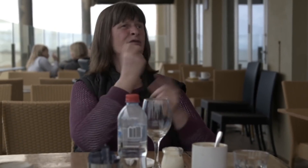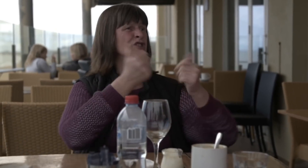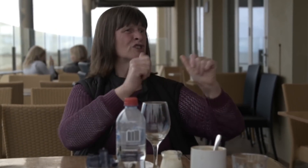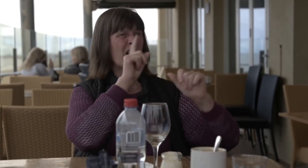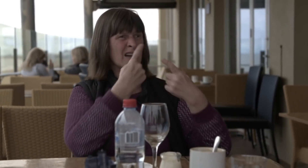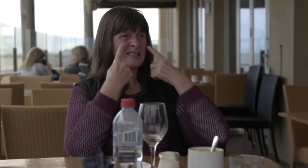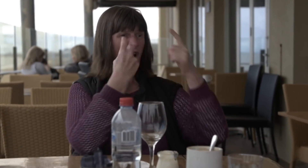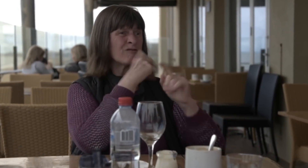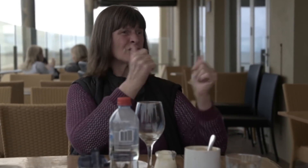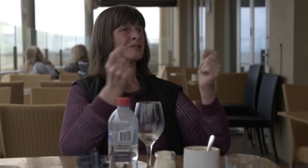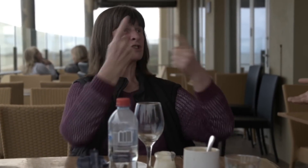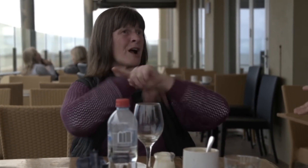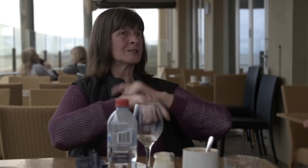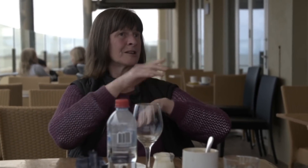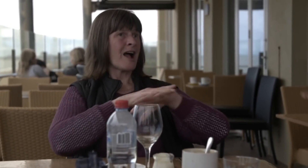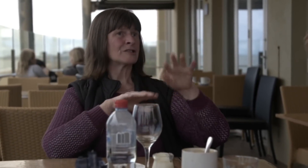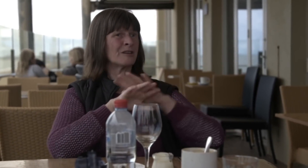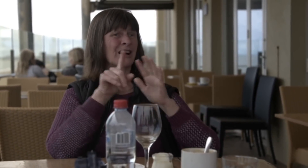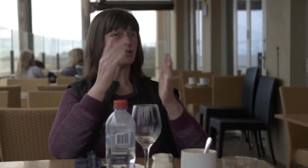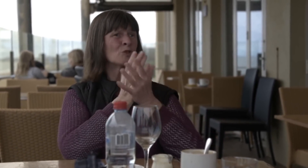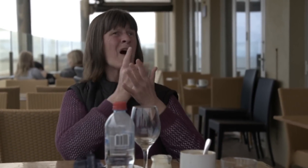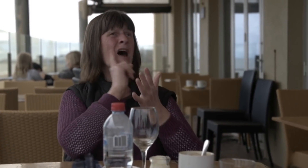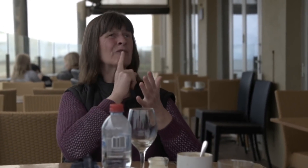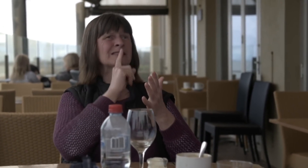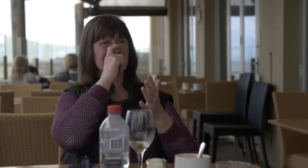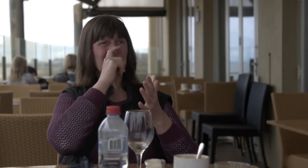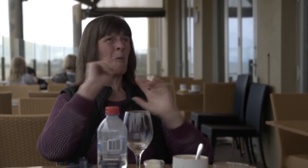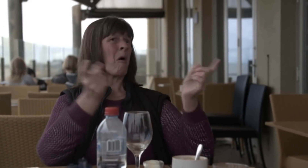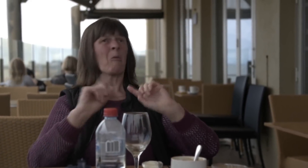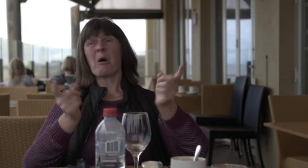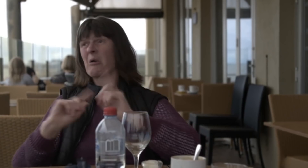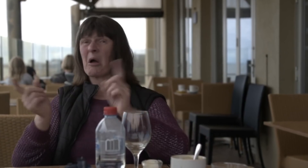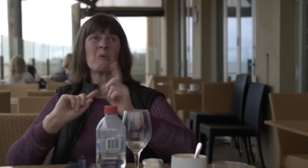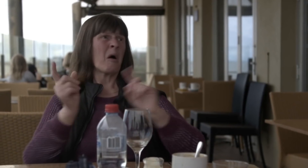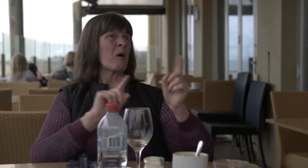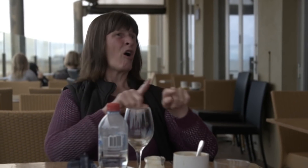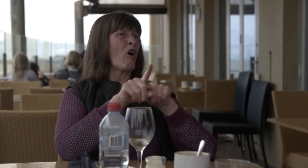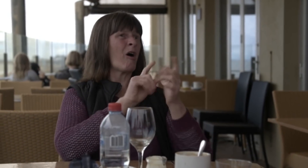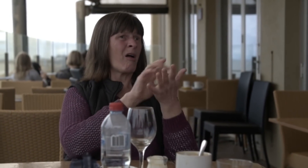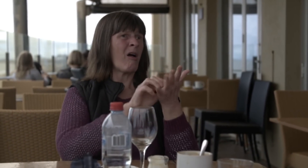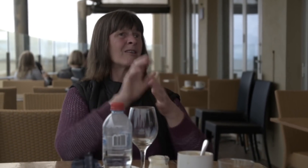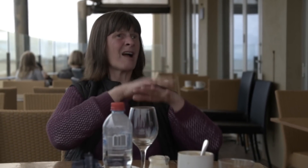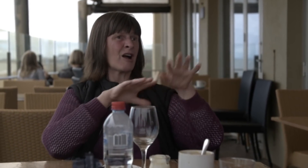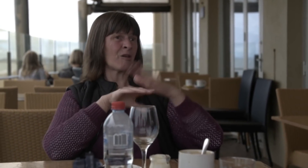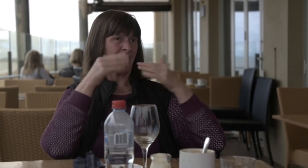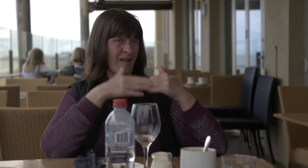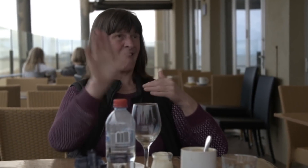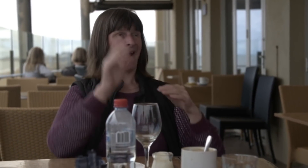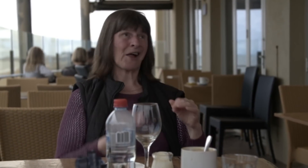we didn't use that oral communication anymore because we couldn't see. So I think that really impacted on our family. They had to learn a new way